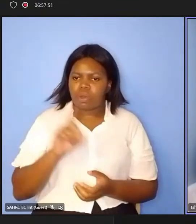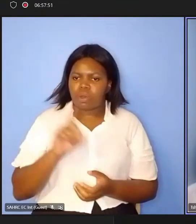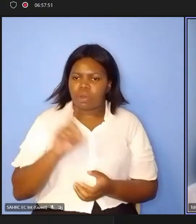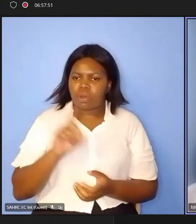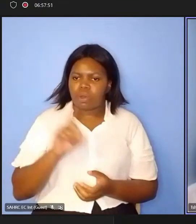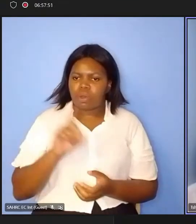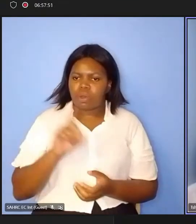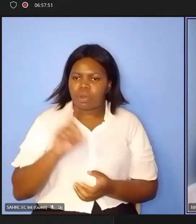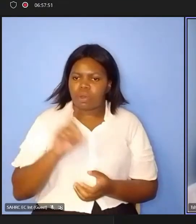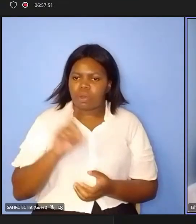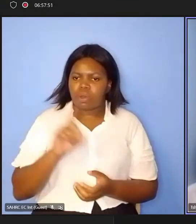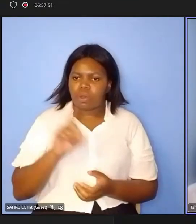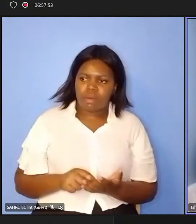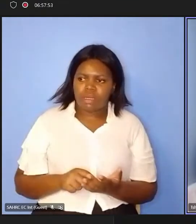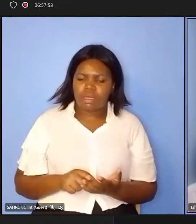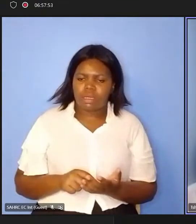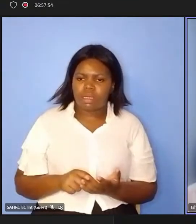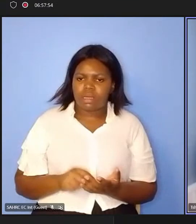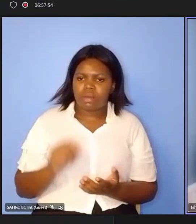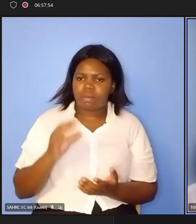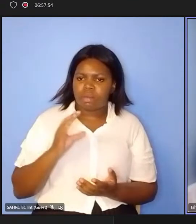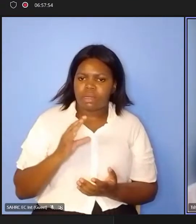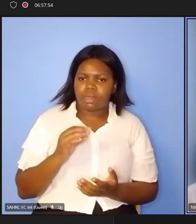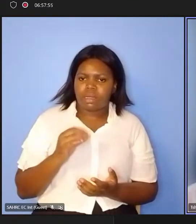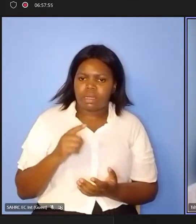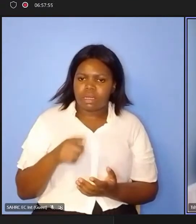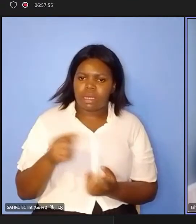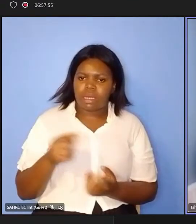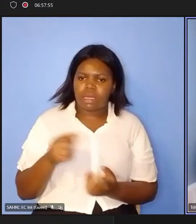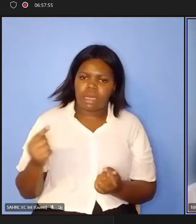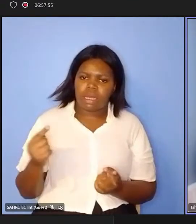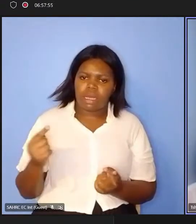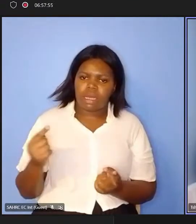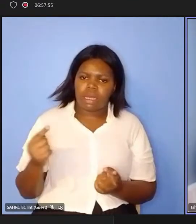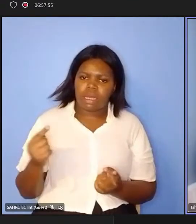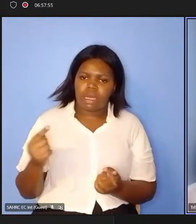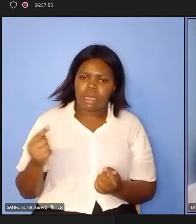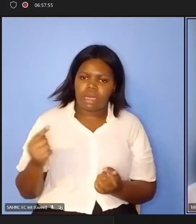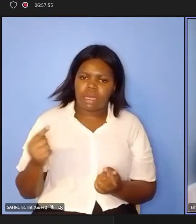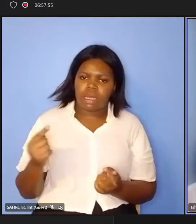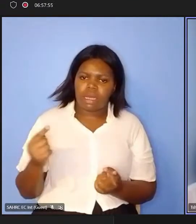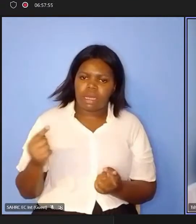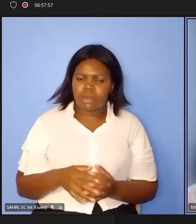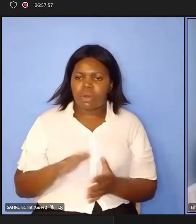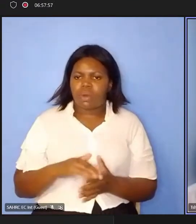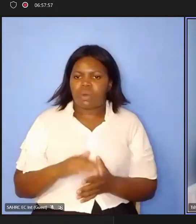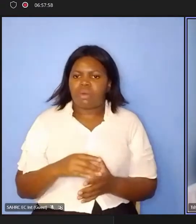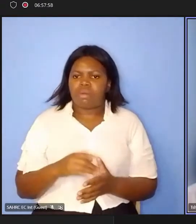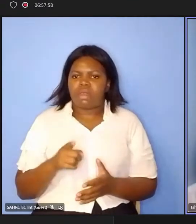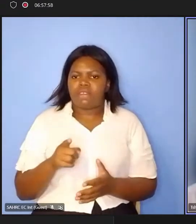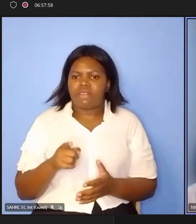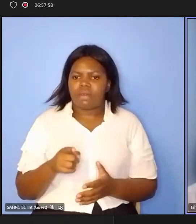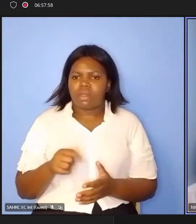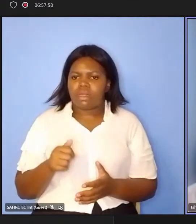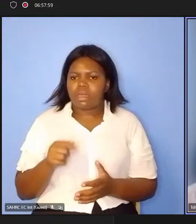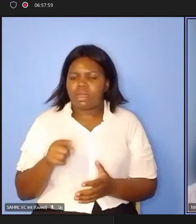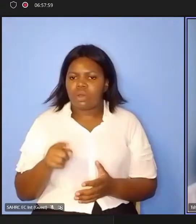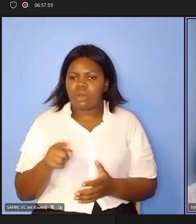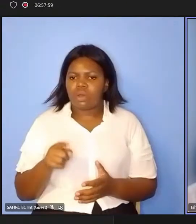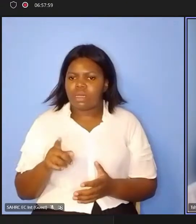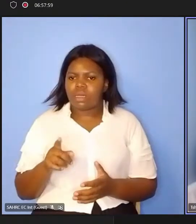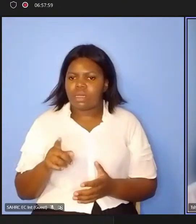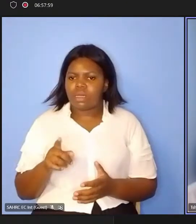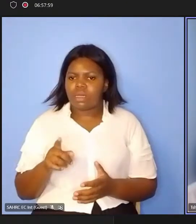or the way that their action infringing against a right? And if it is, then they're not above that simply because of their independence. And I